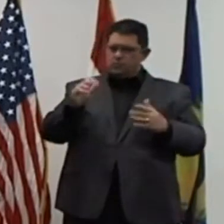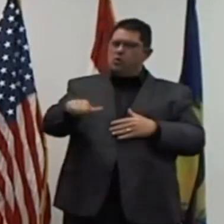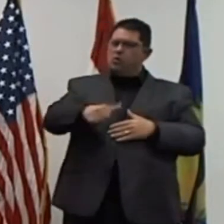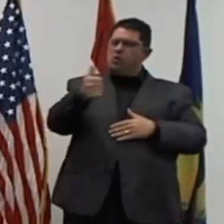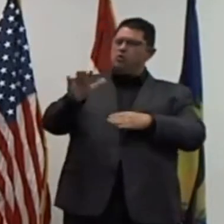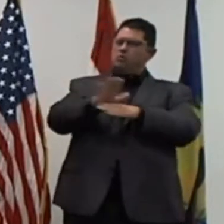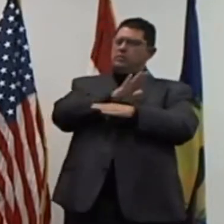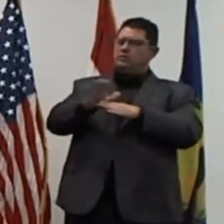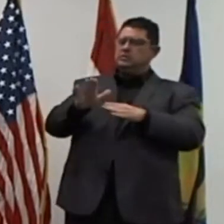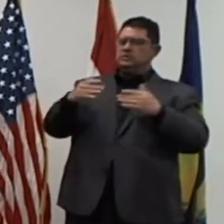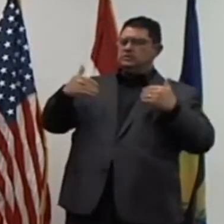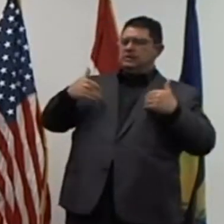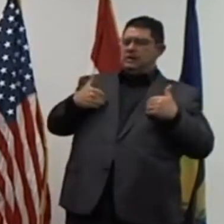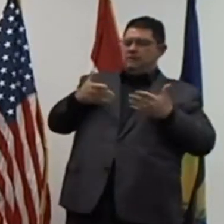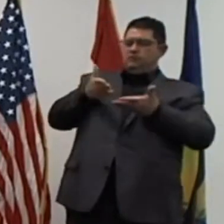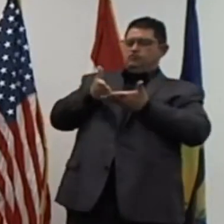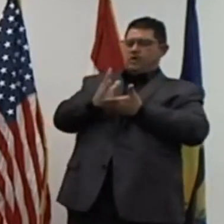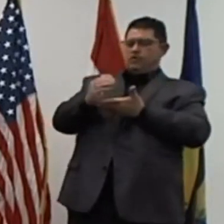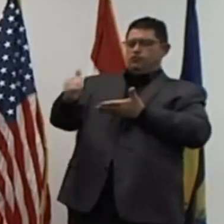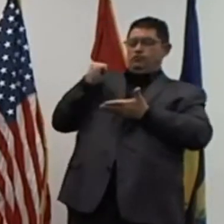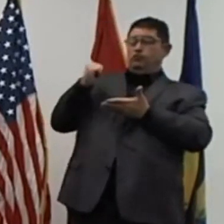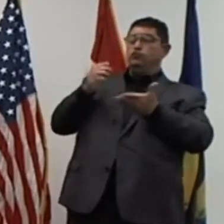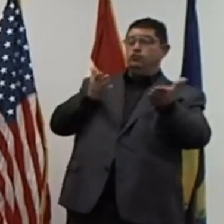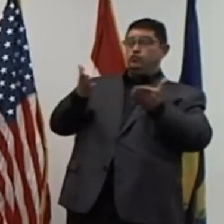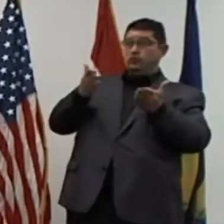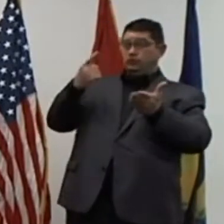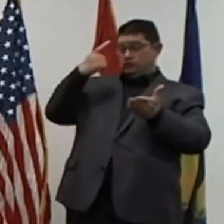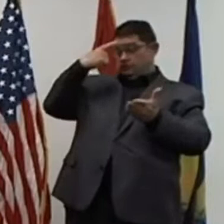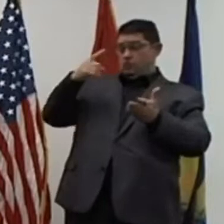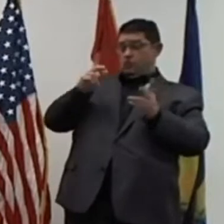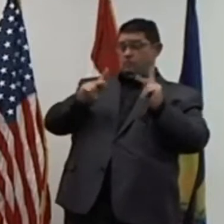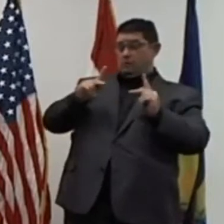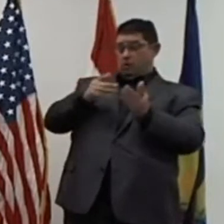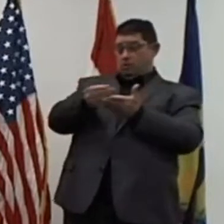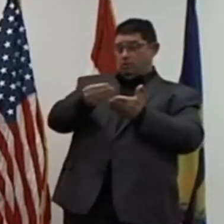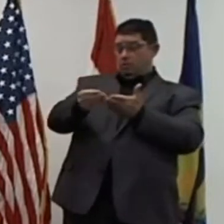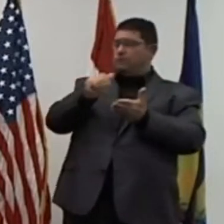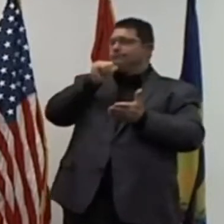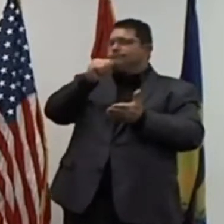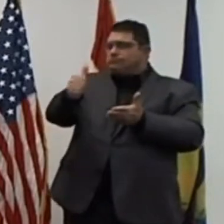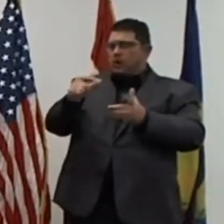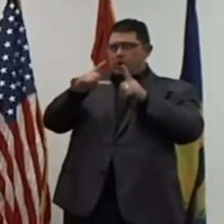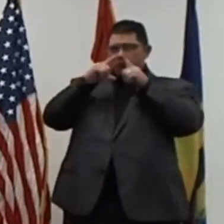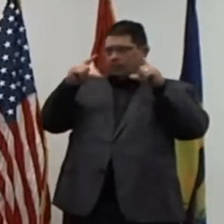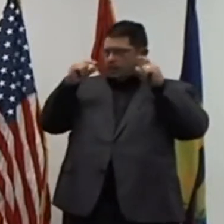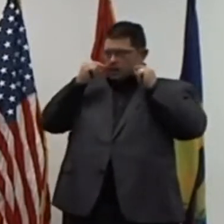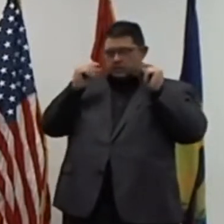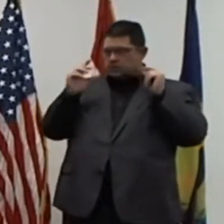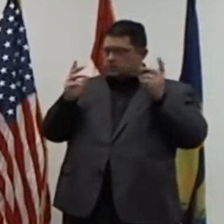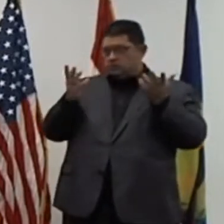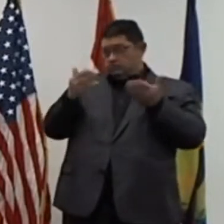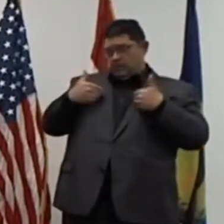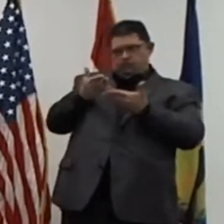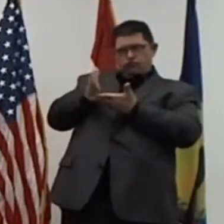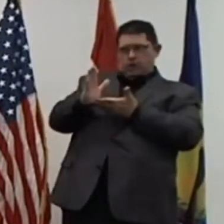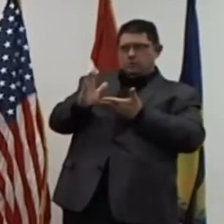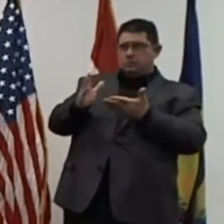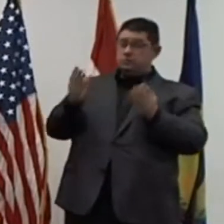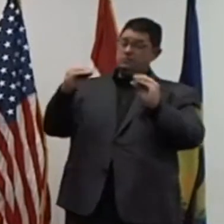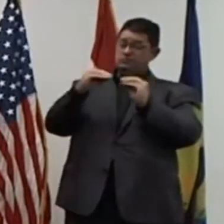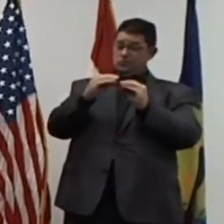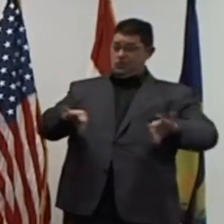to refuse service to those who do not wear masks, who are frequently in their business. It's even more important